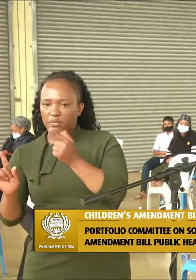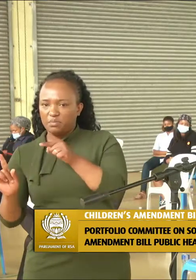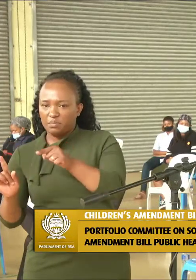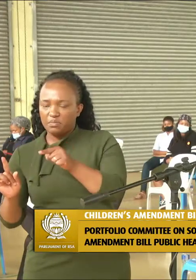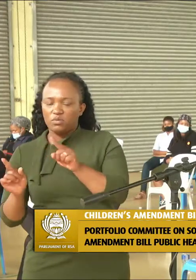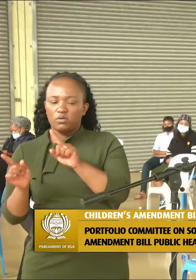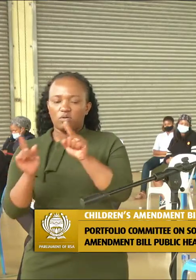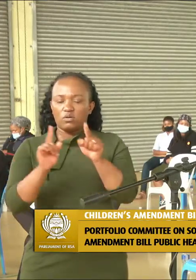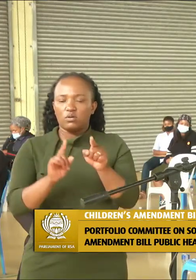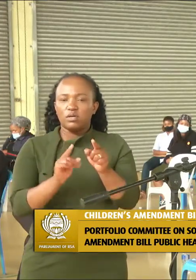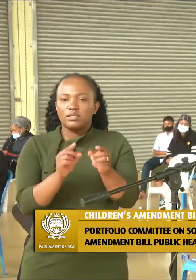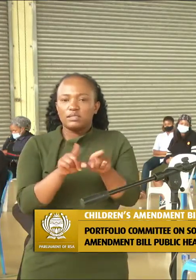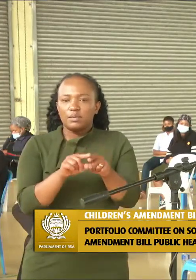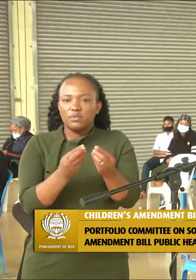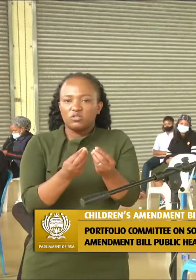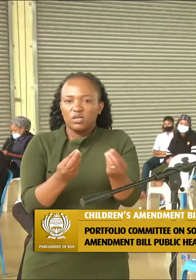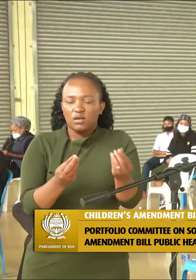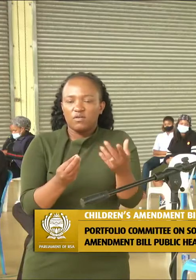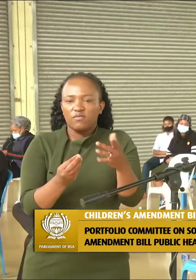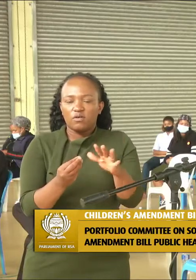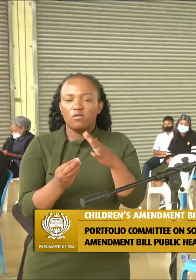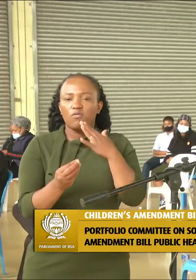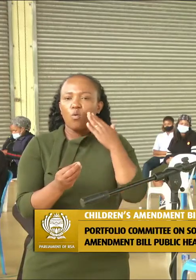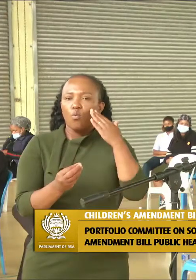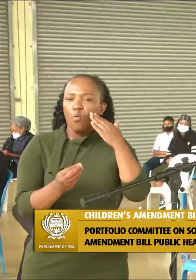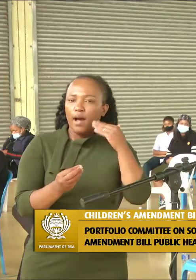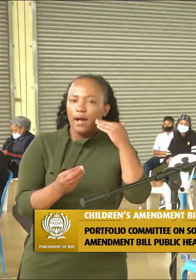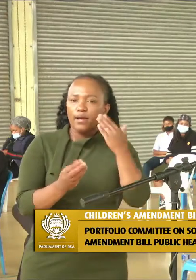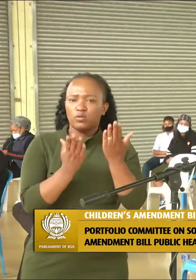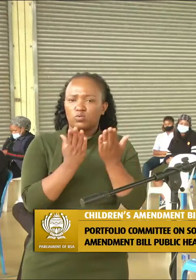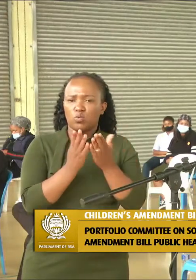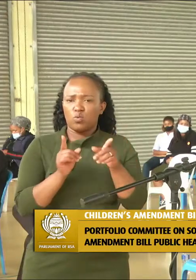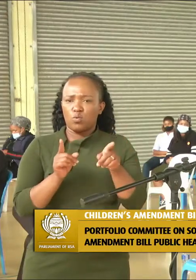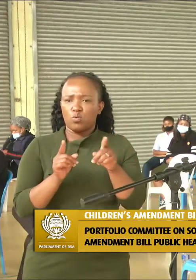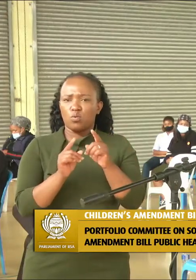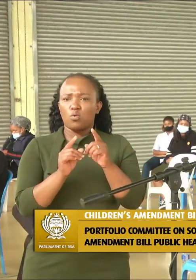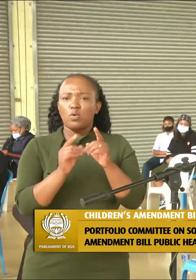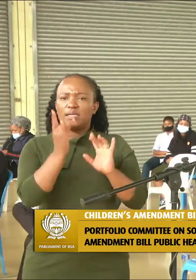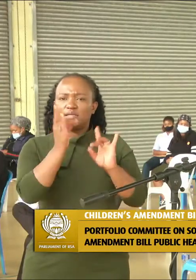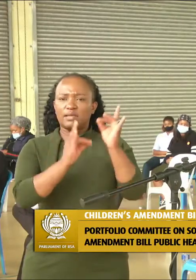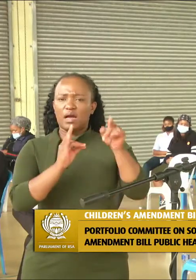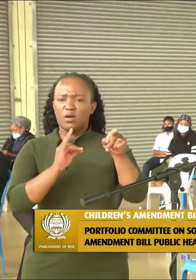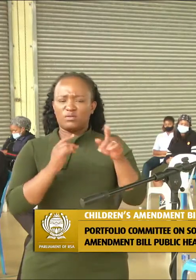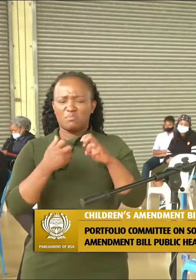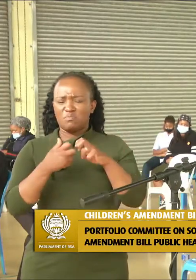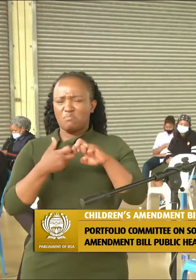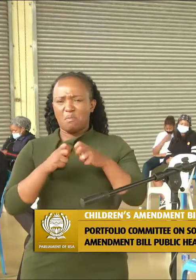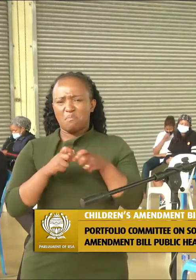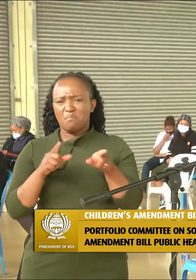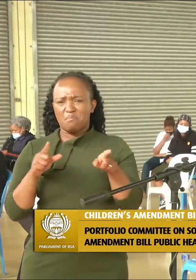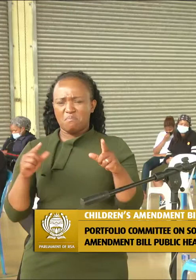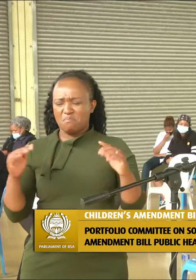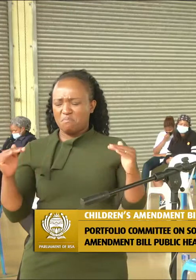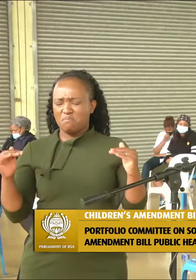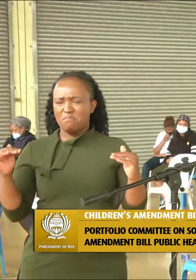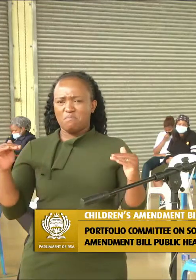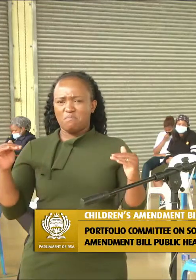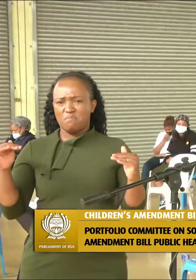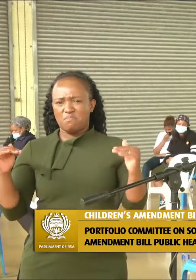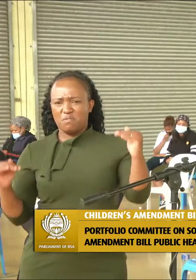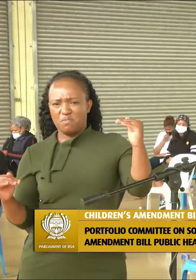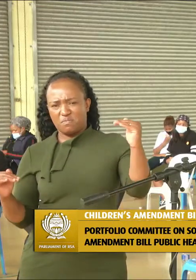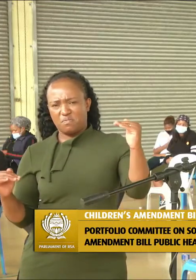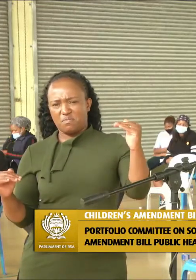nalaba abafunda kondlebe zikhanyelanga. Manje kubonakala engathi kunegebe elikhulu ke phakathi kweingane